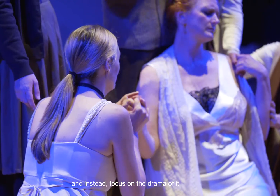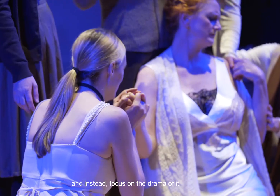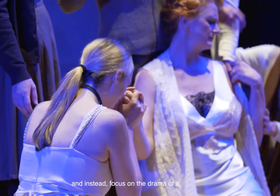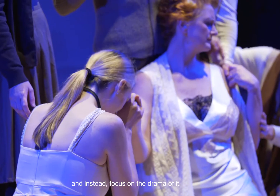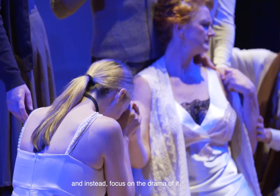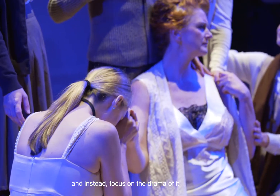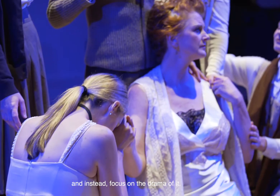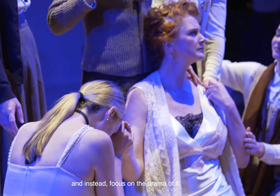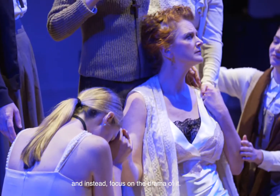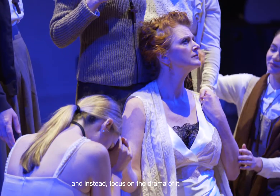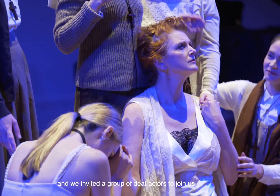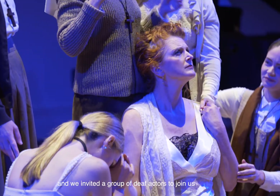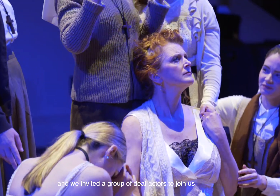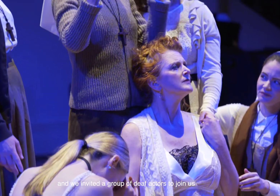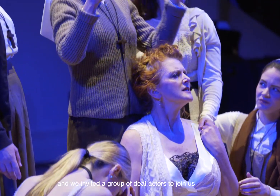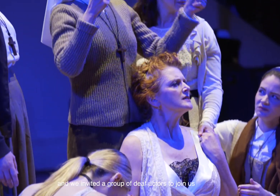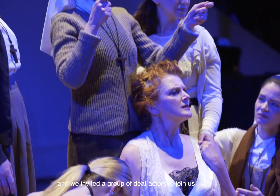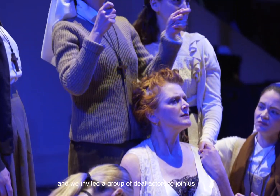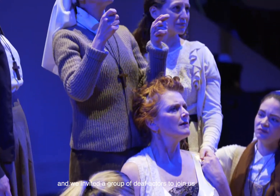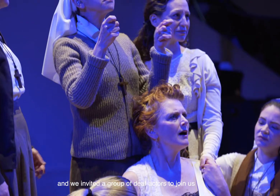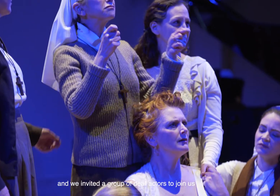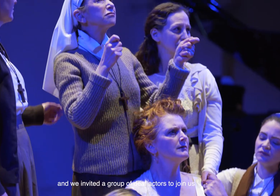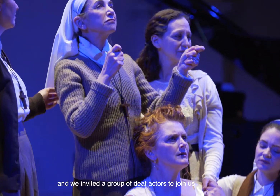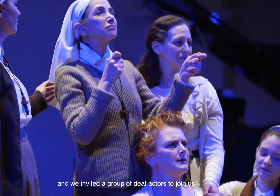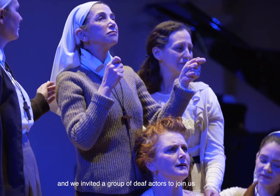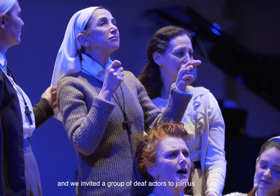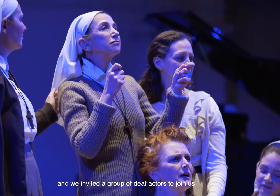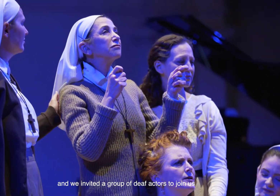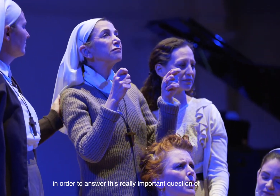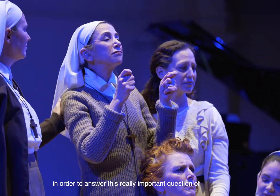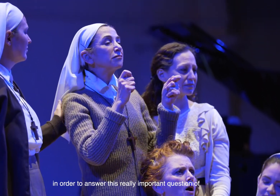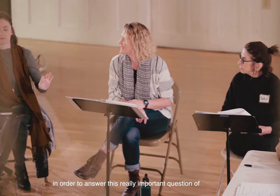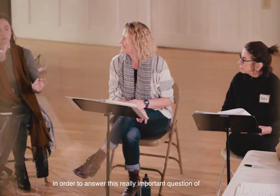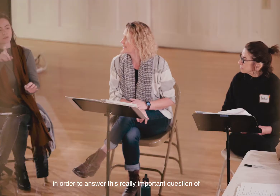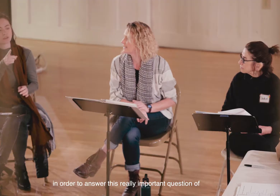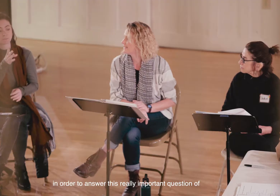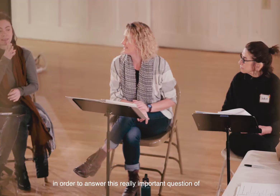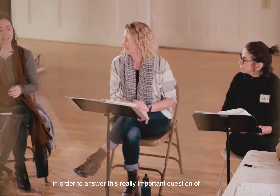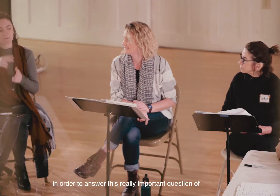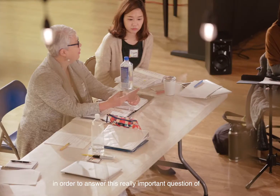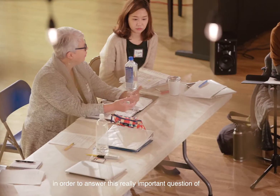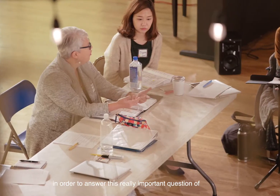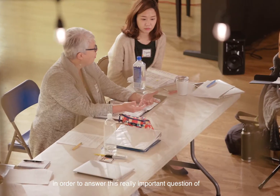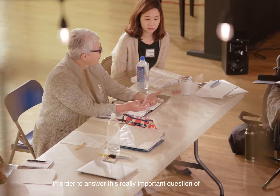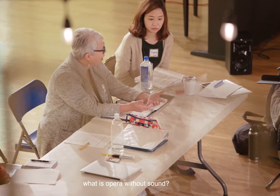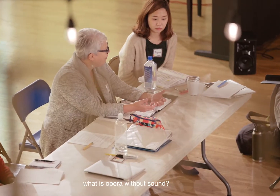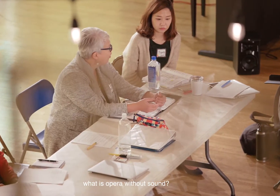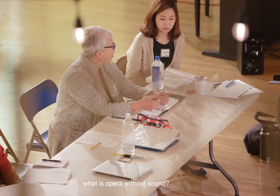focus on the drama of it. And we invited a group of deaf actors to join us in order to answer this really important question of what is